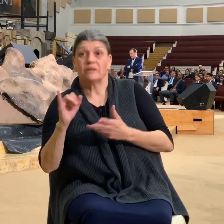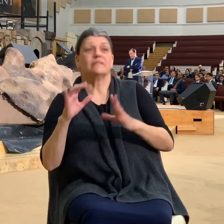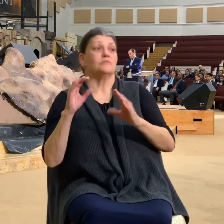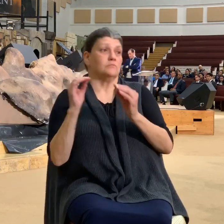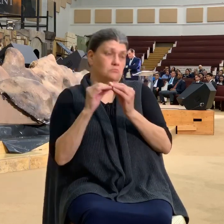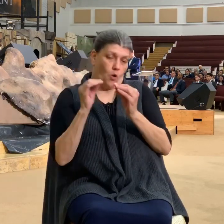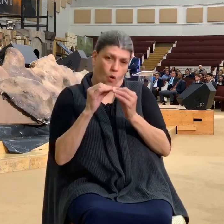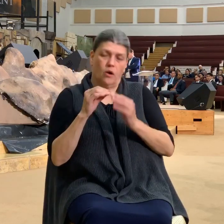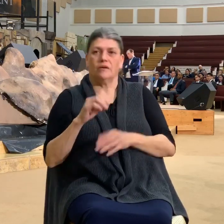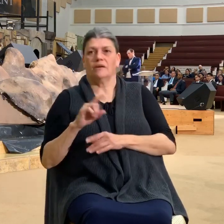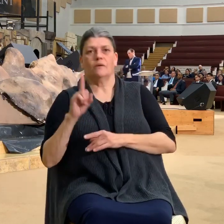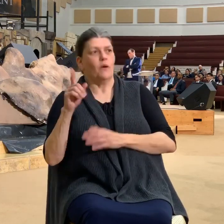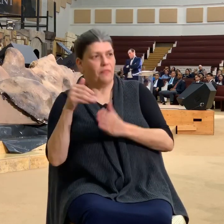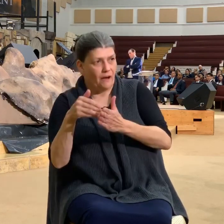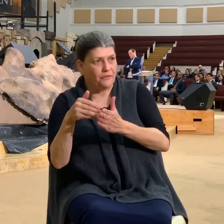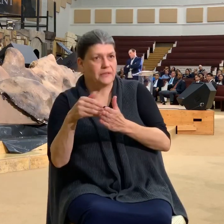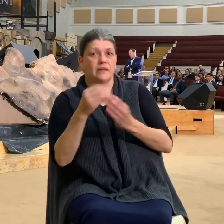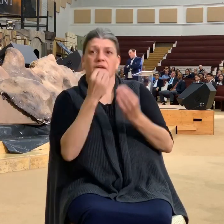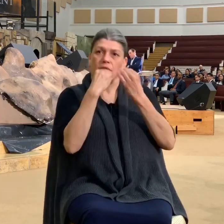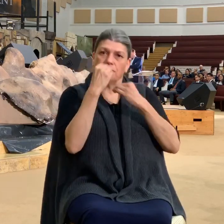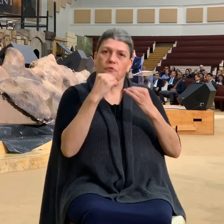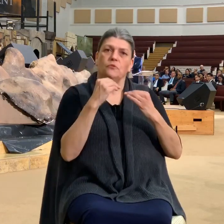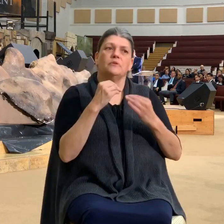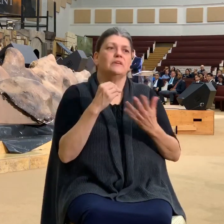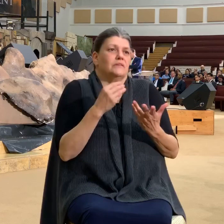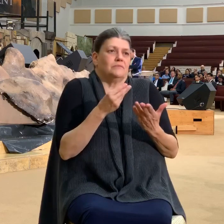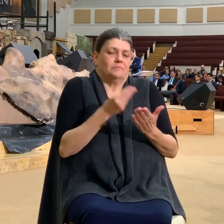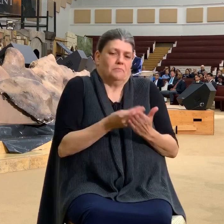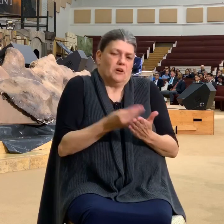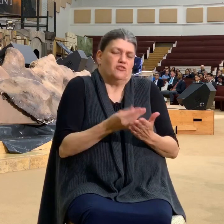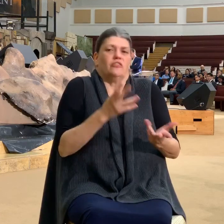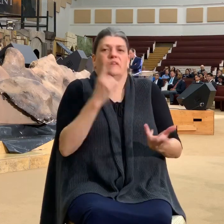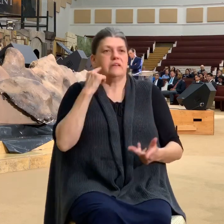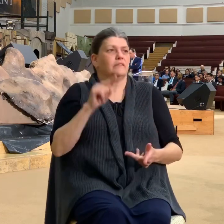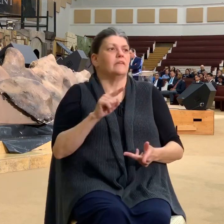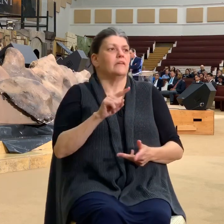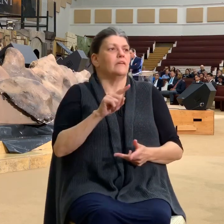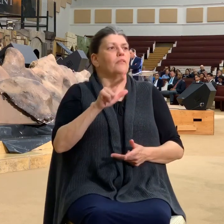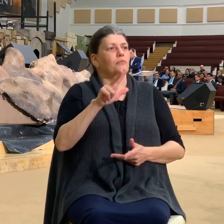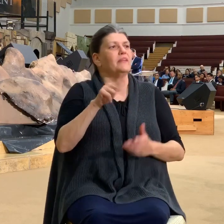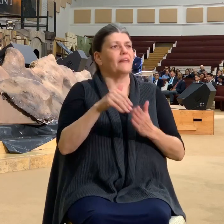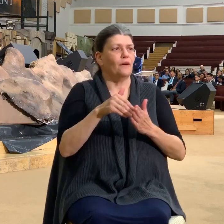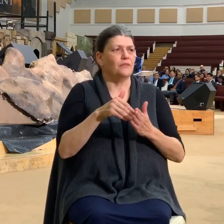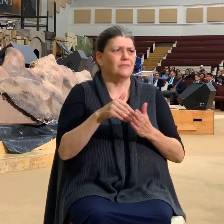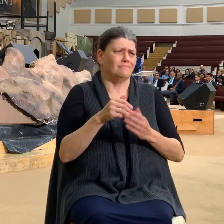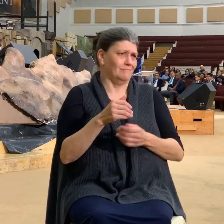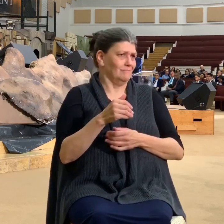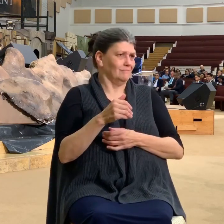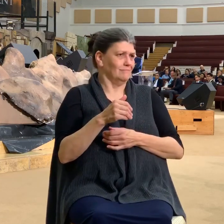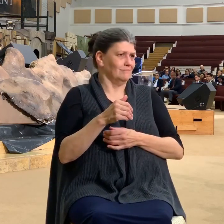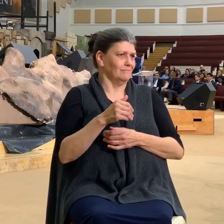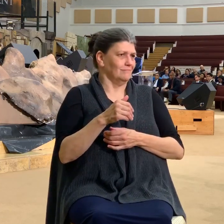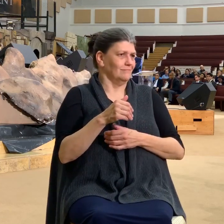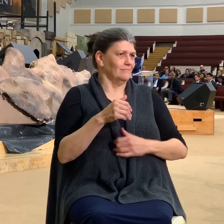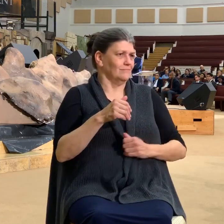$1,000 a year. Your food budget's $300, that's $3,600 a year. So your expenses